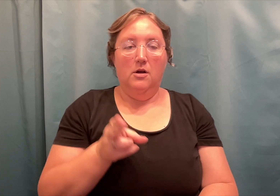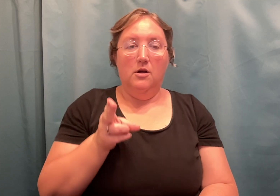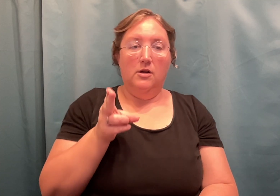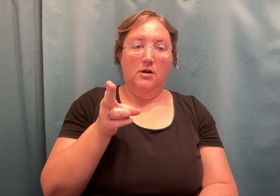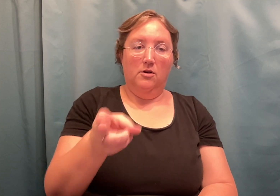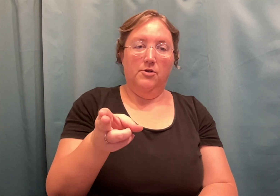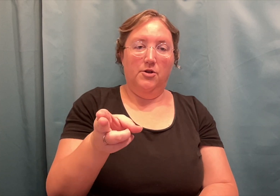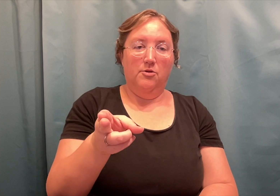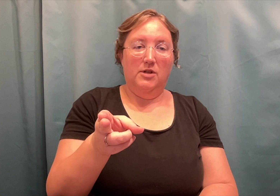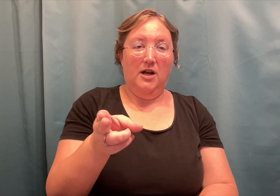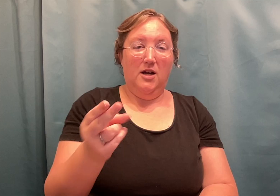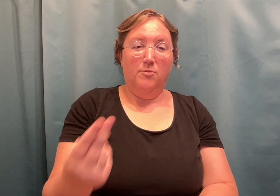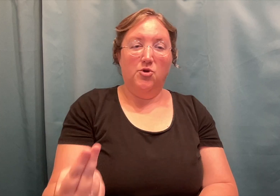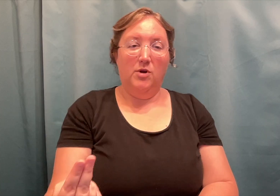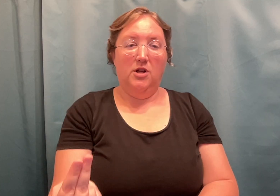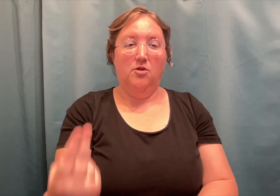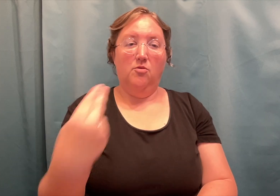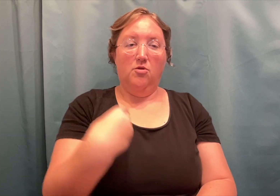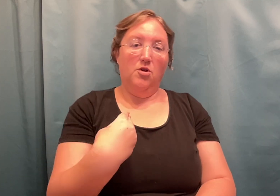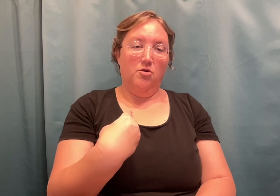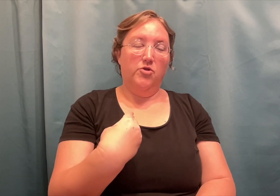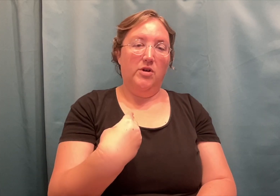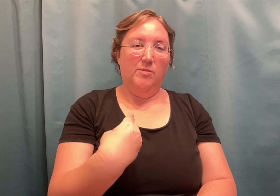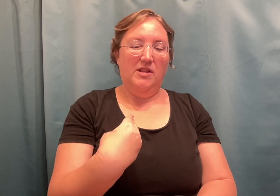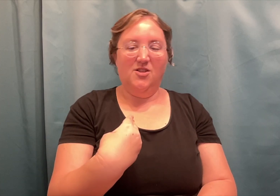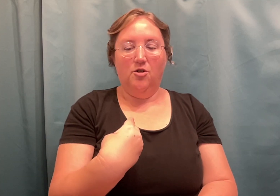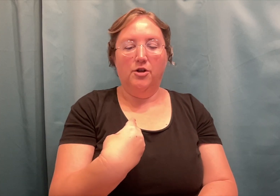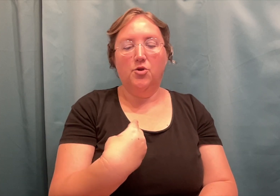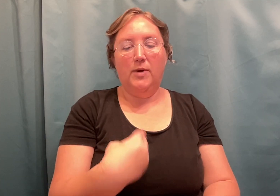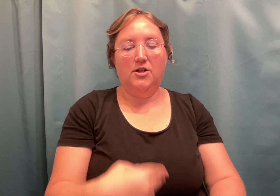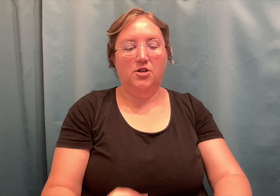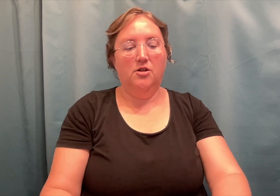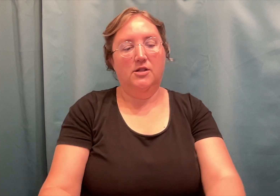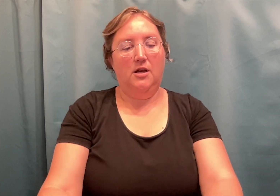You can also say I'm joining you or you're joining me. That's called a directional sign.